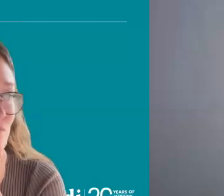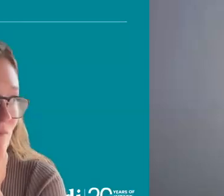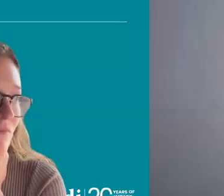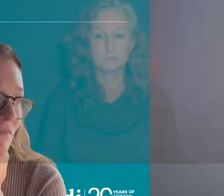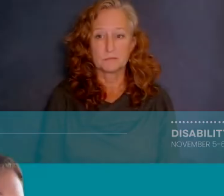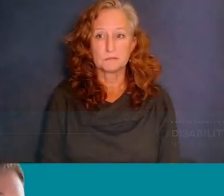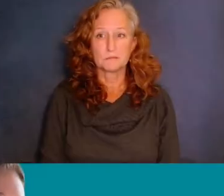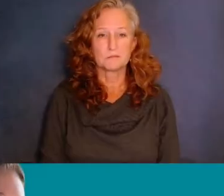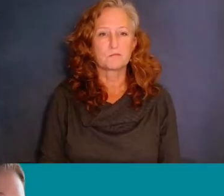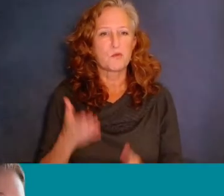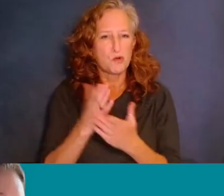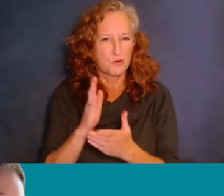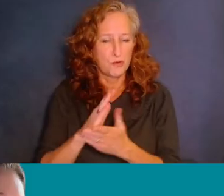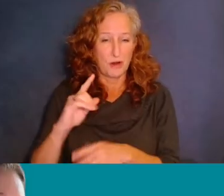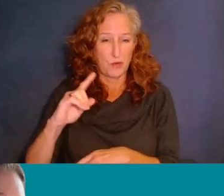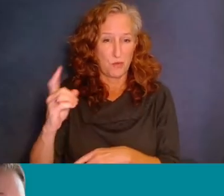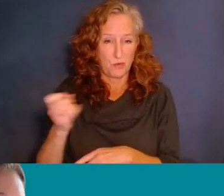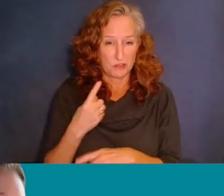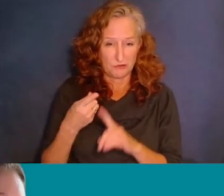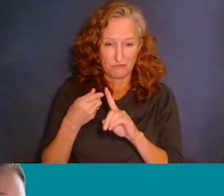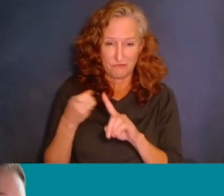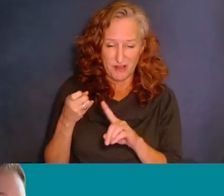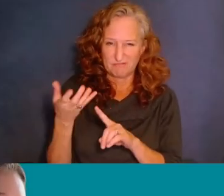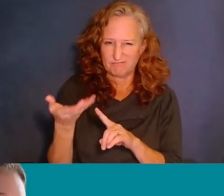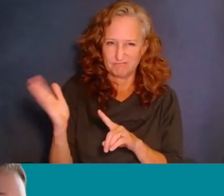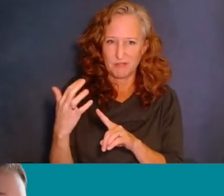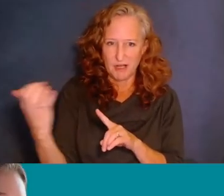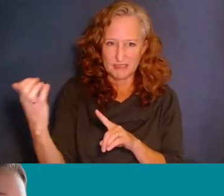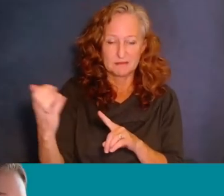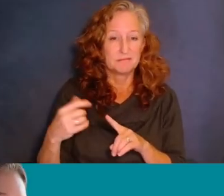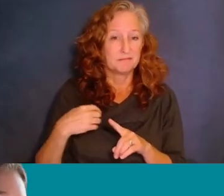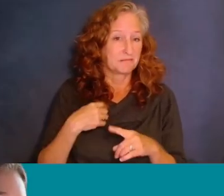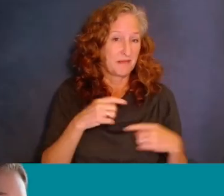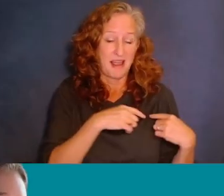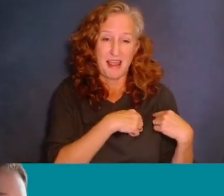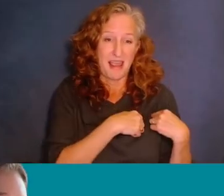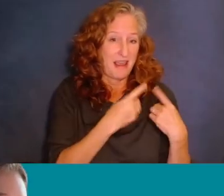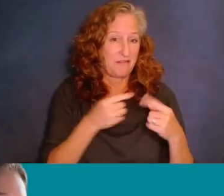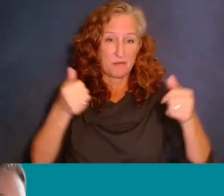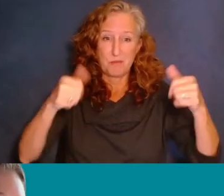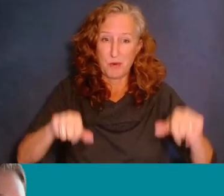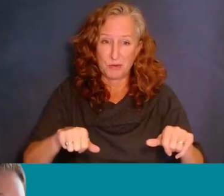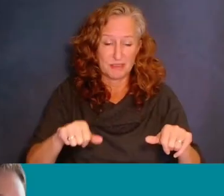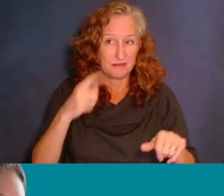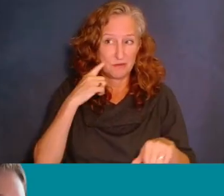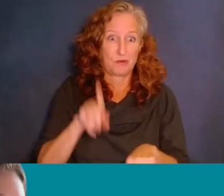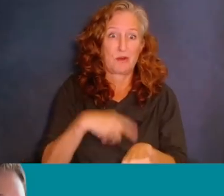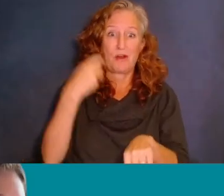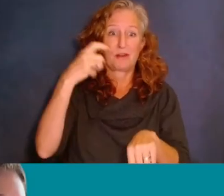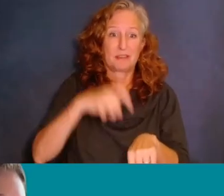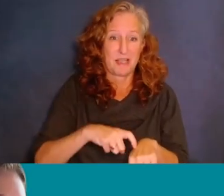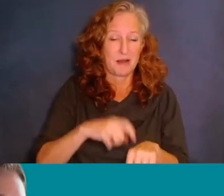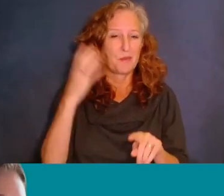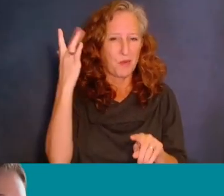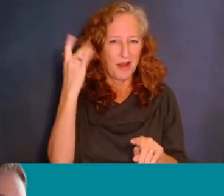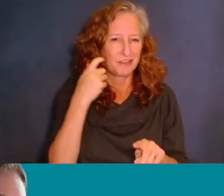time due to recently relocating, how do I re-engage my audience and keep up with consistency